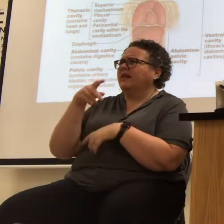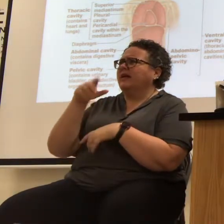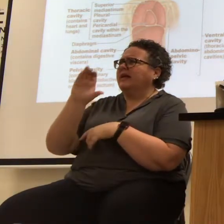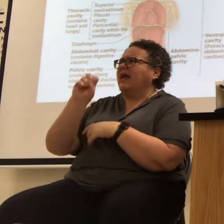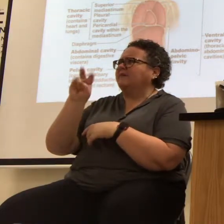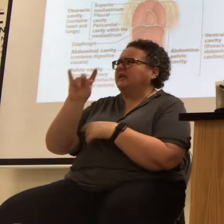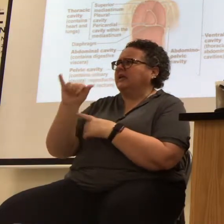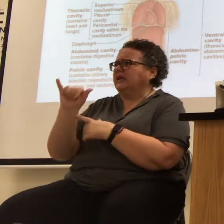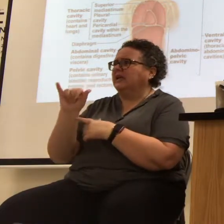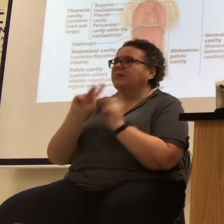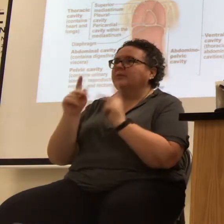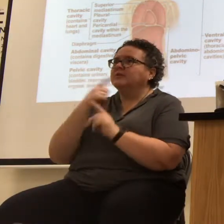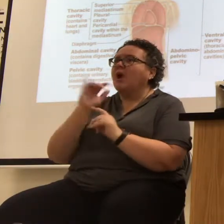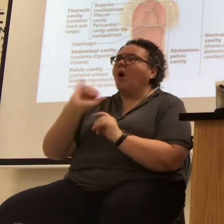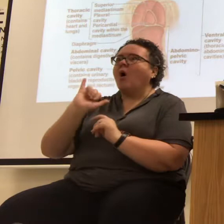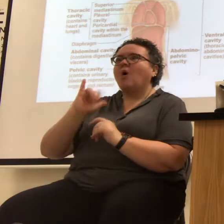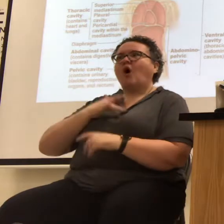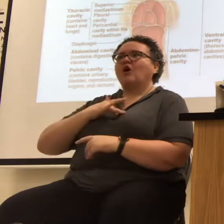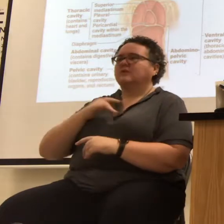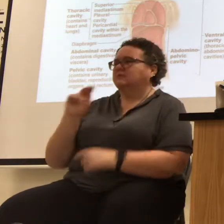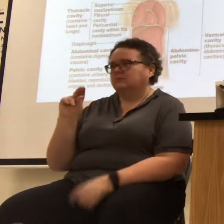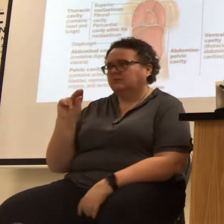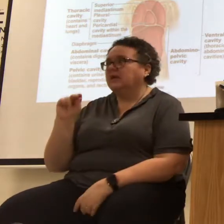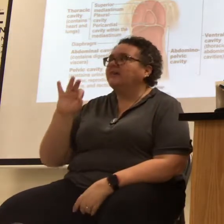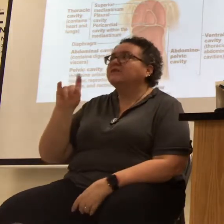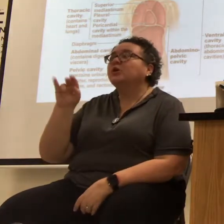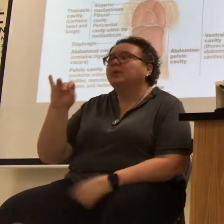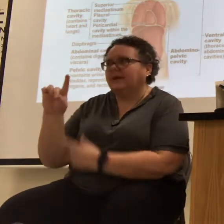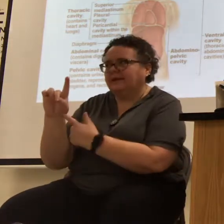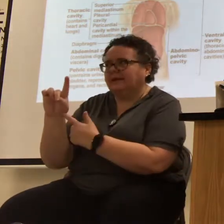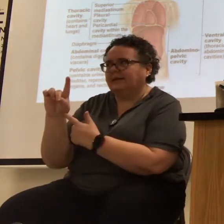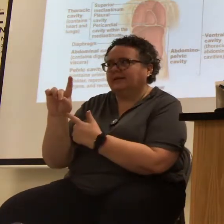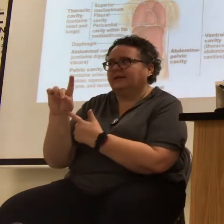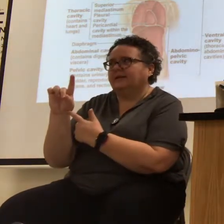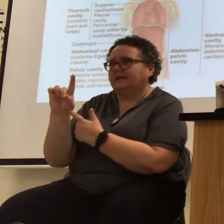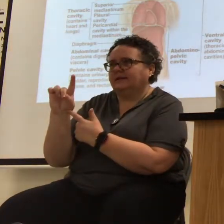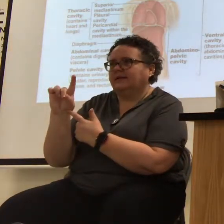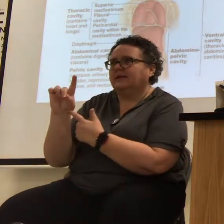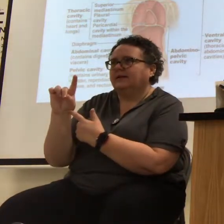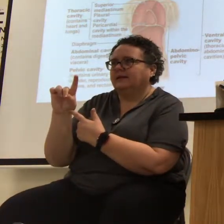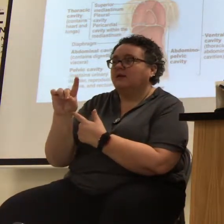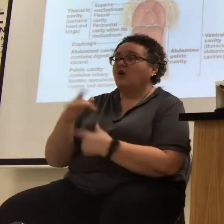Okay? The space for the heart is in the mediastinum.